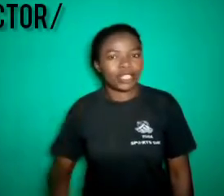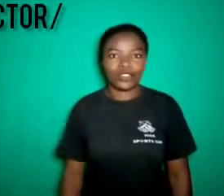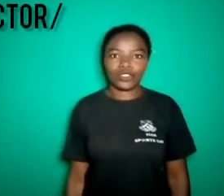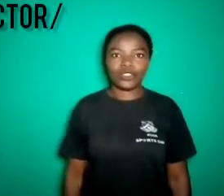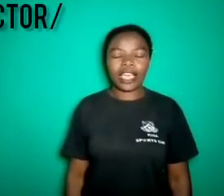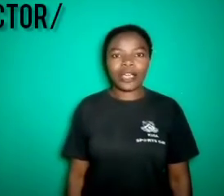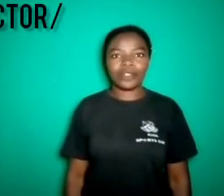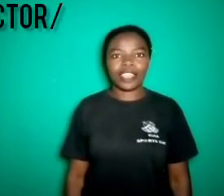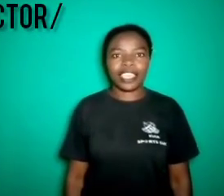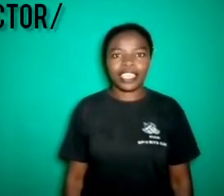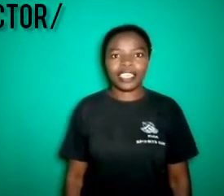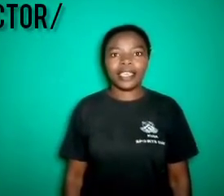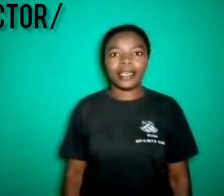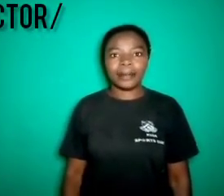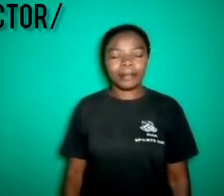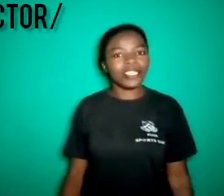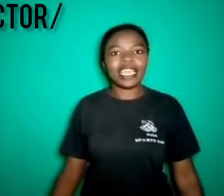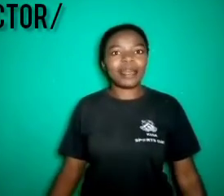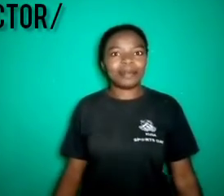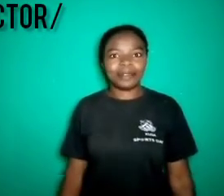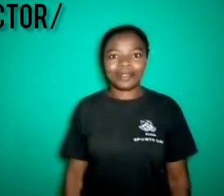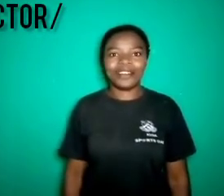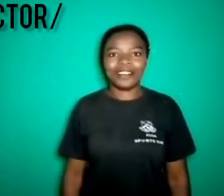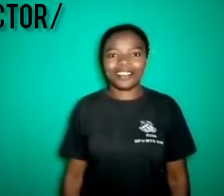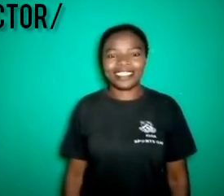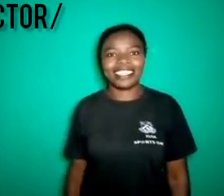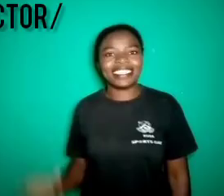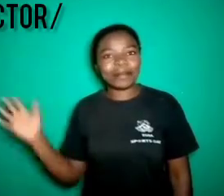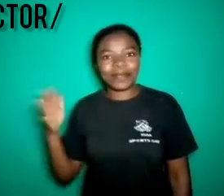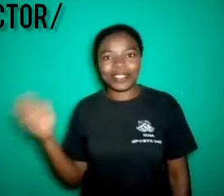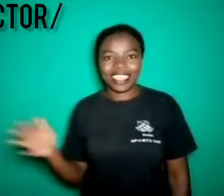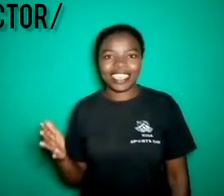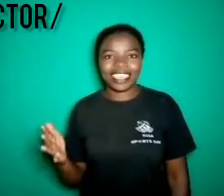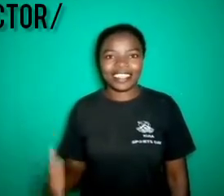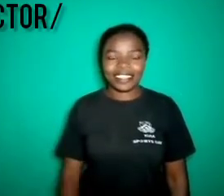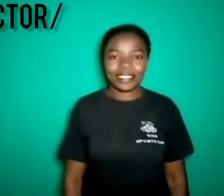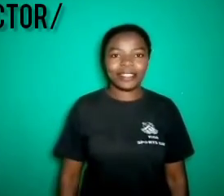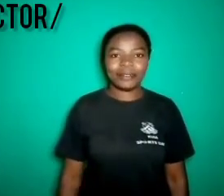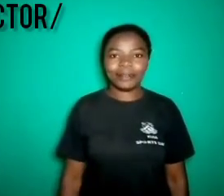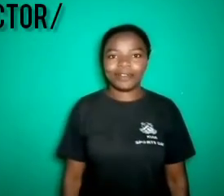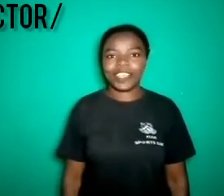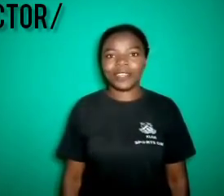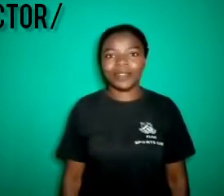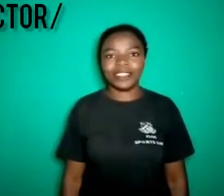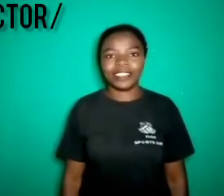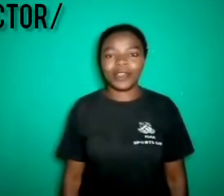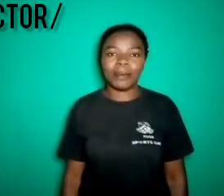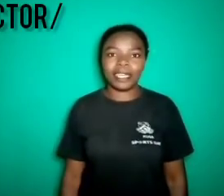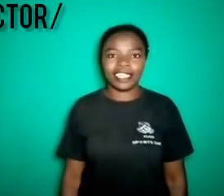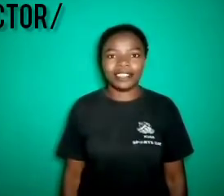You show how they beat up or they tap on the vehicles or matatus.